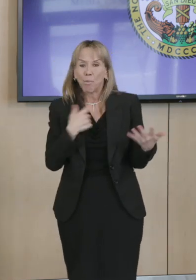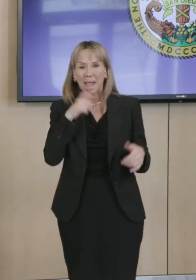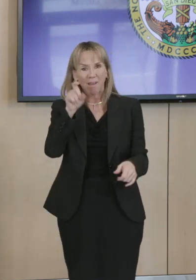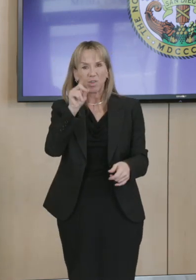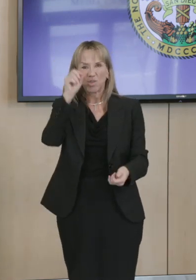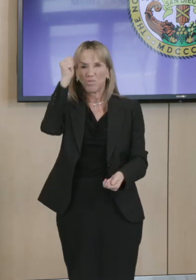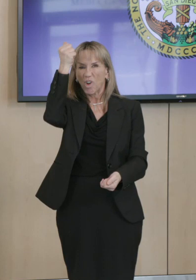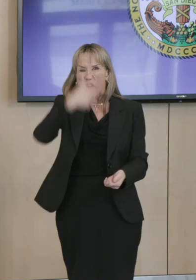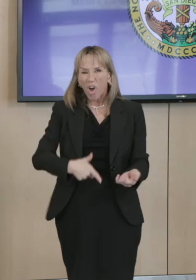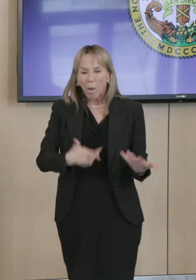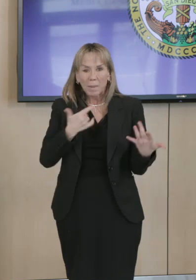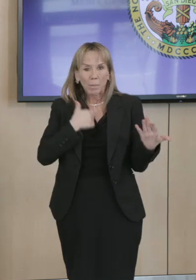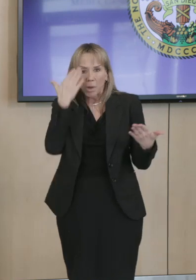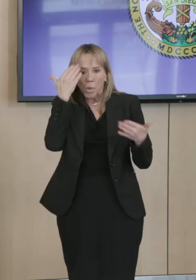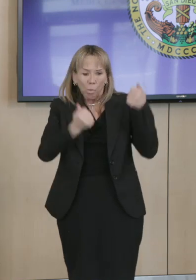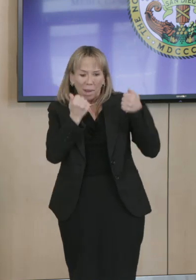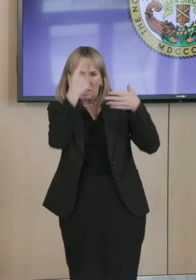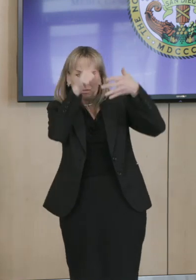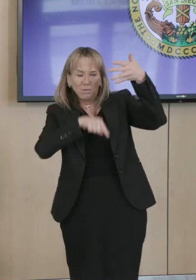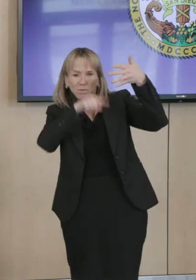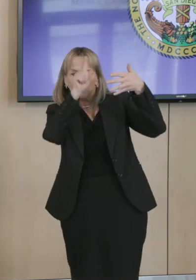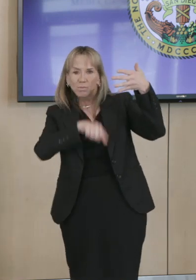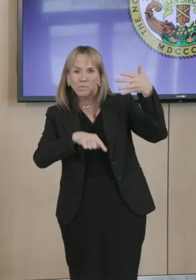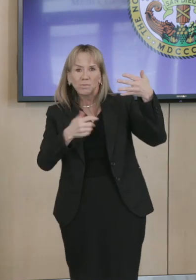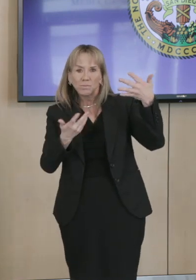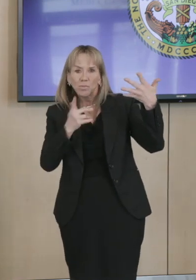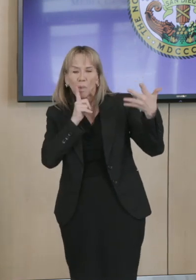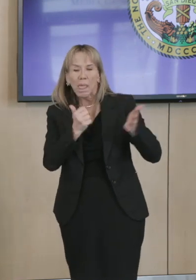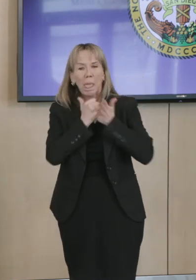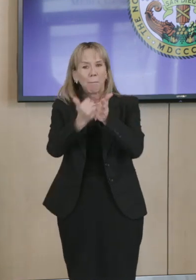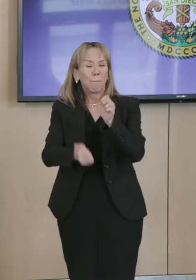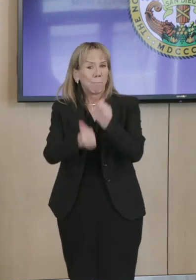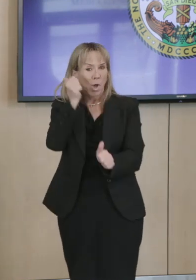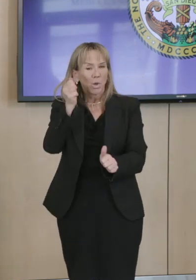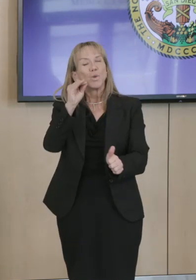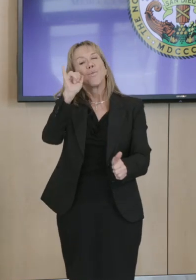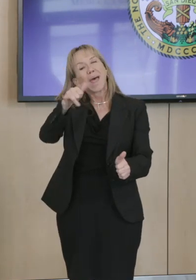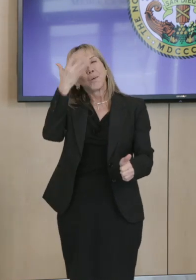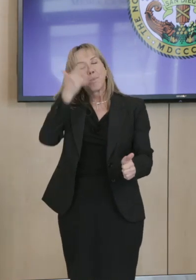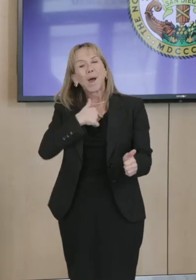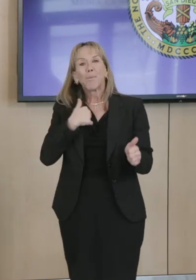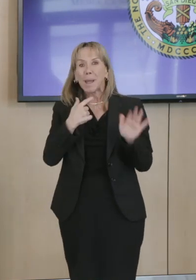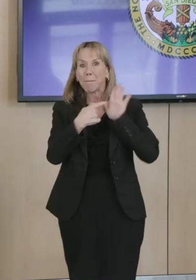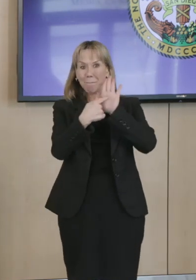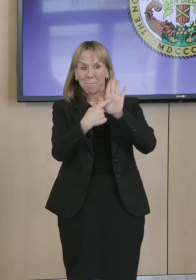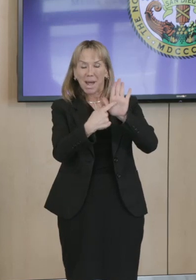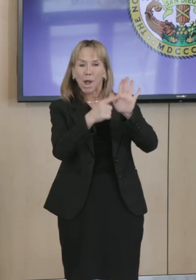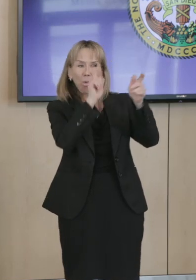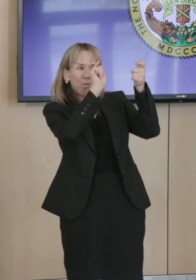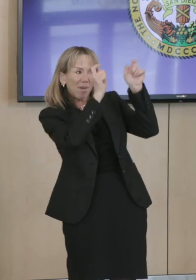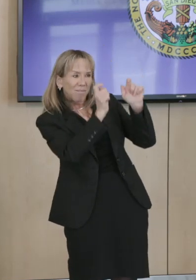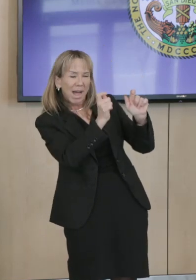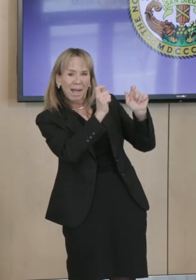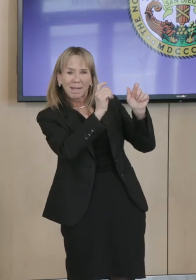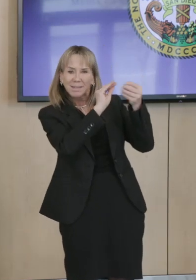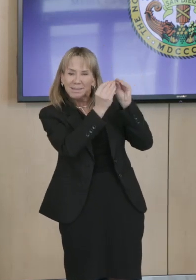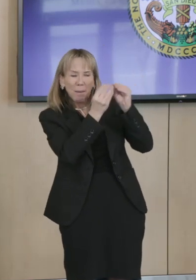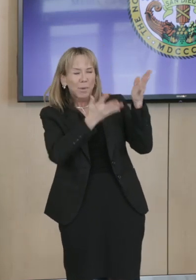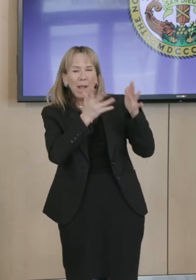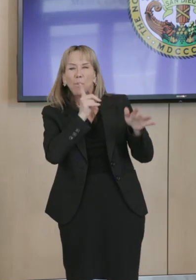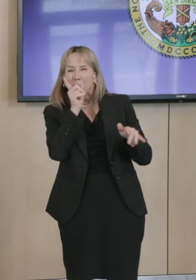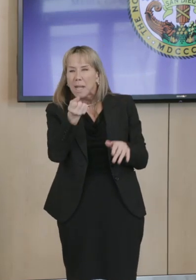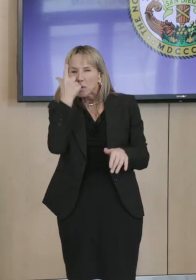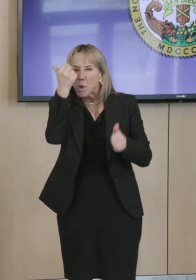we don't know which is the most effective. And that's what I think the refinement of modeling is about, is understanding which